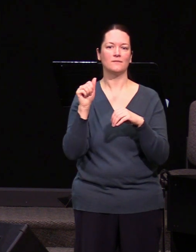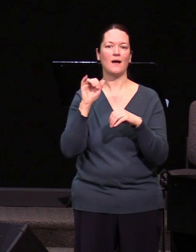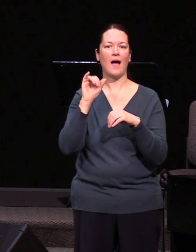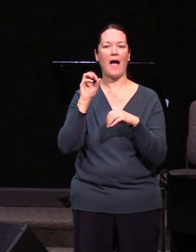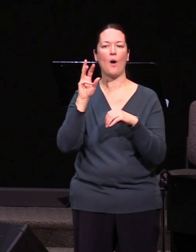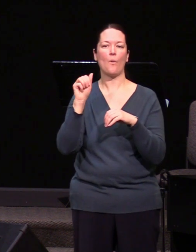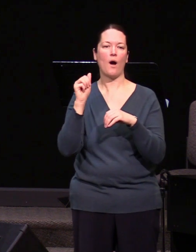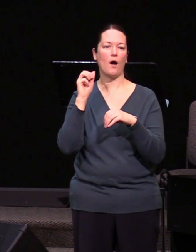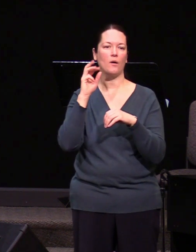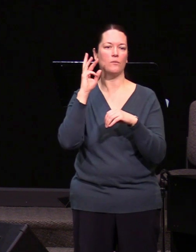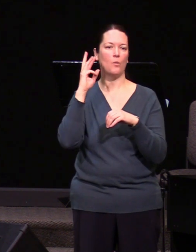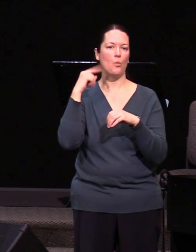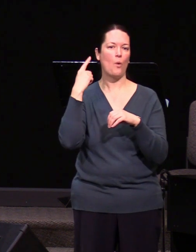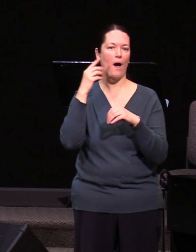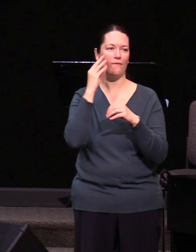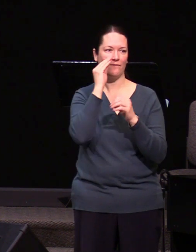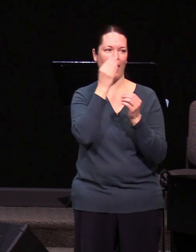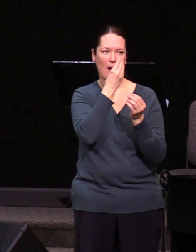wildflowers.